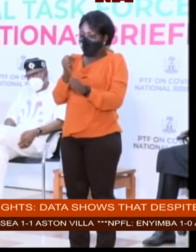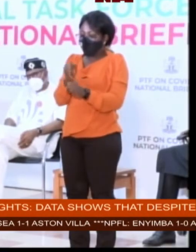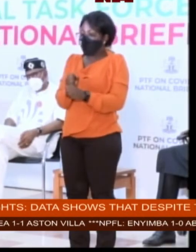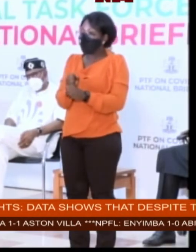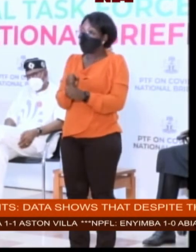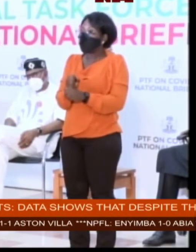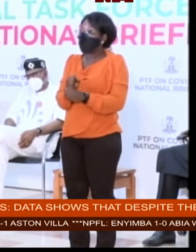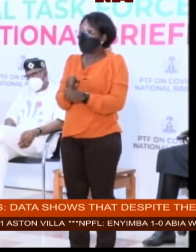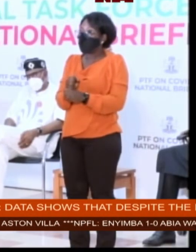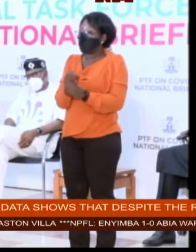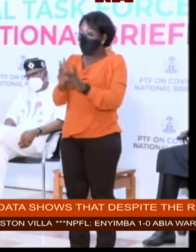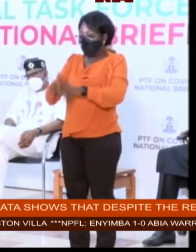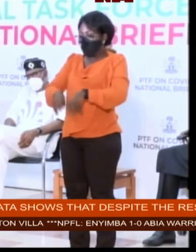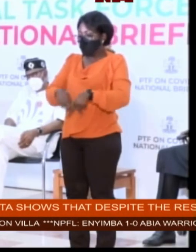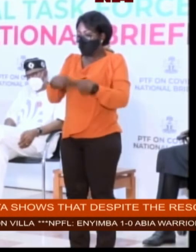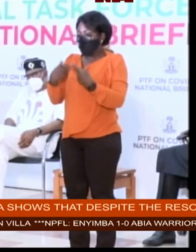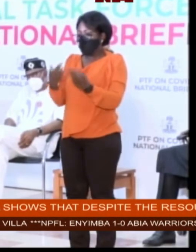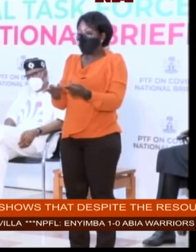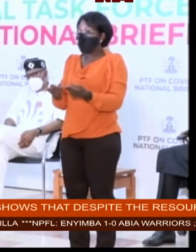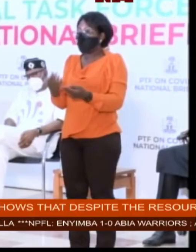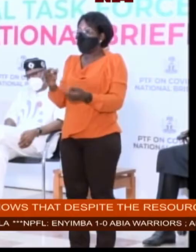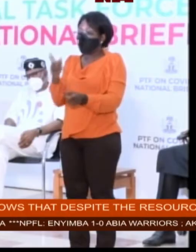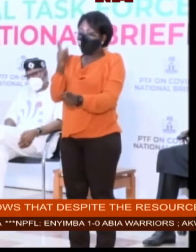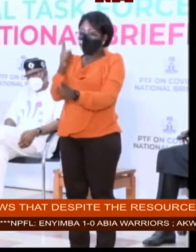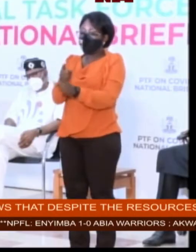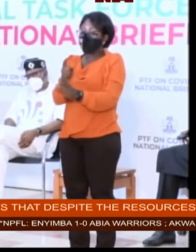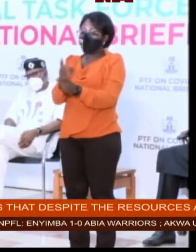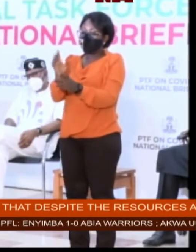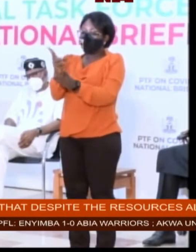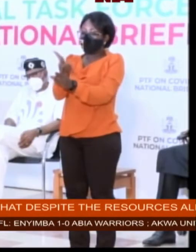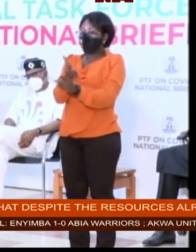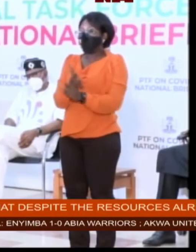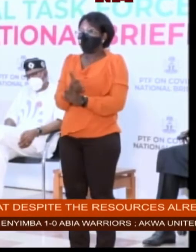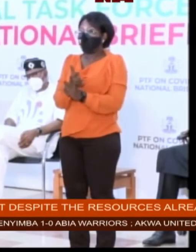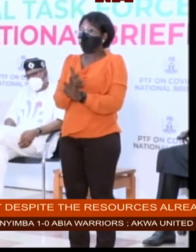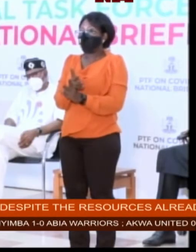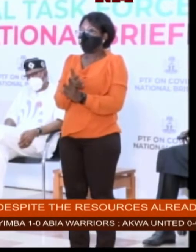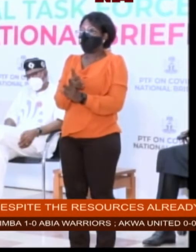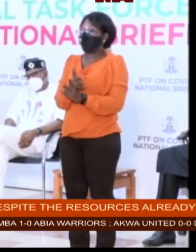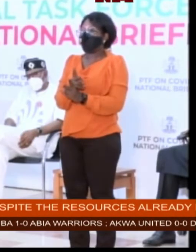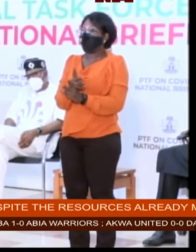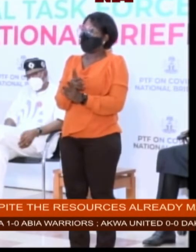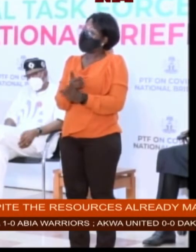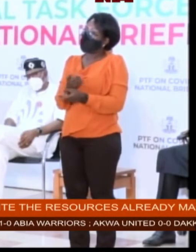the provision of optimal care